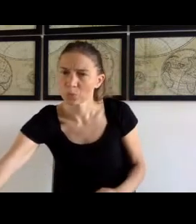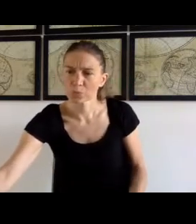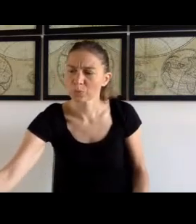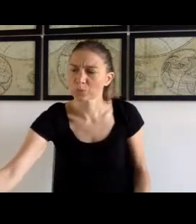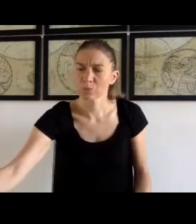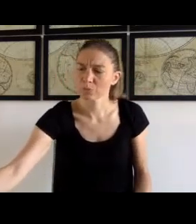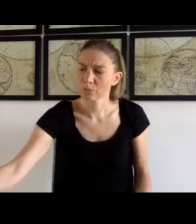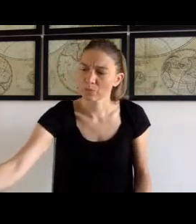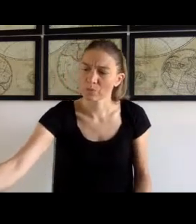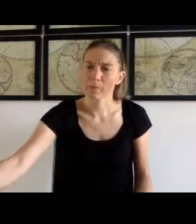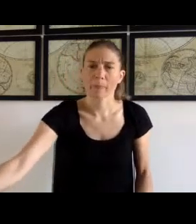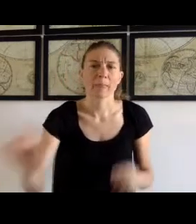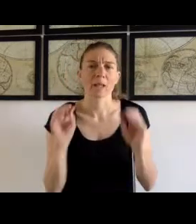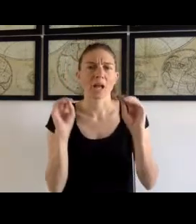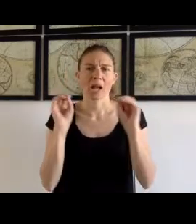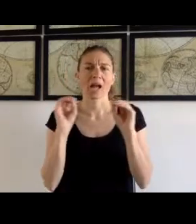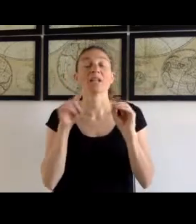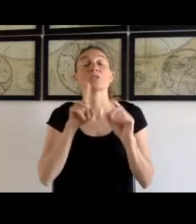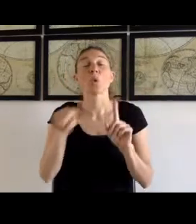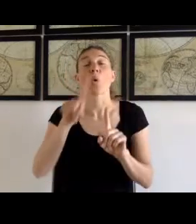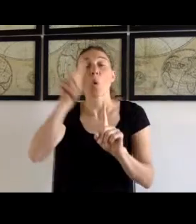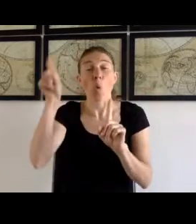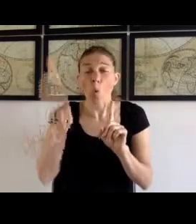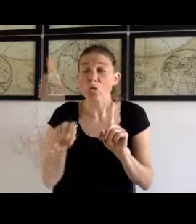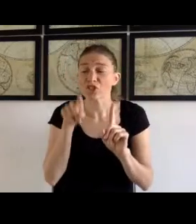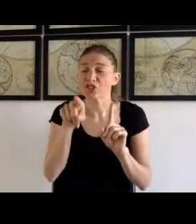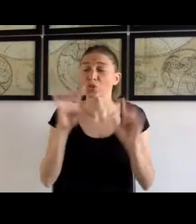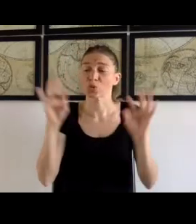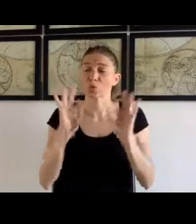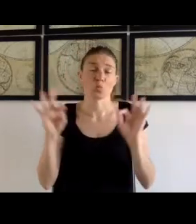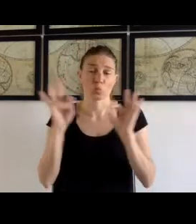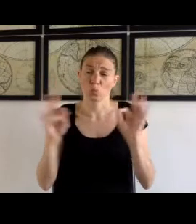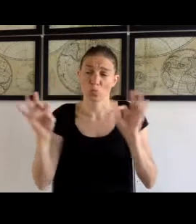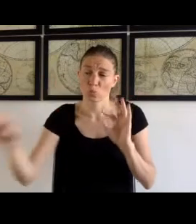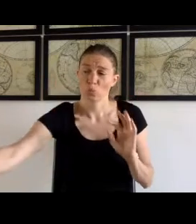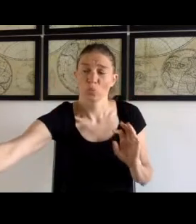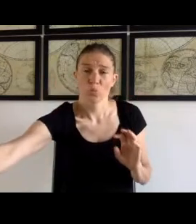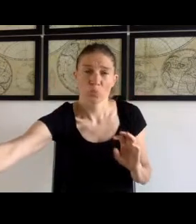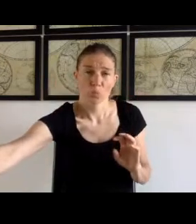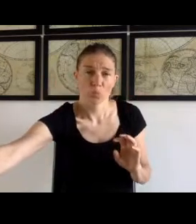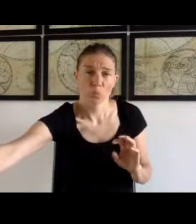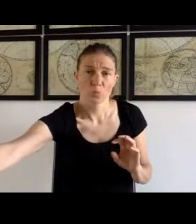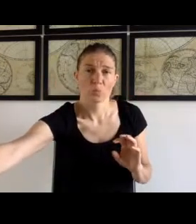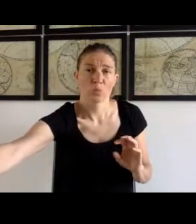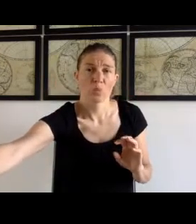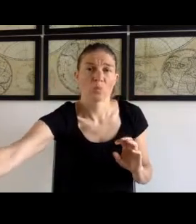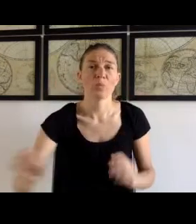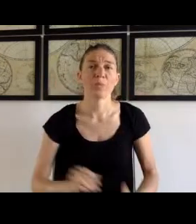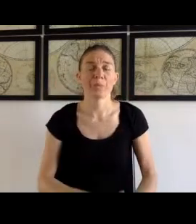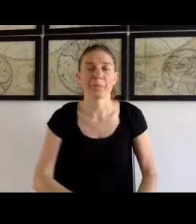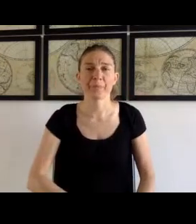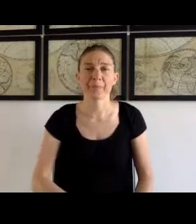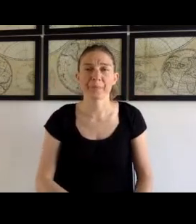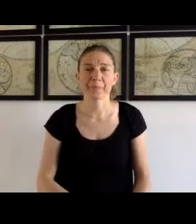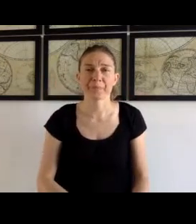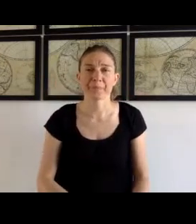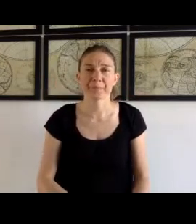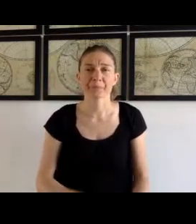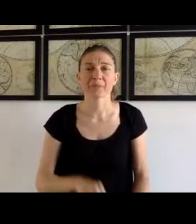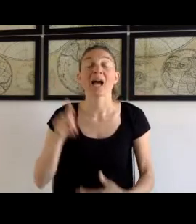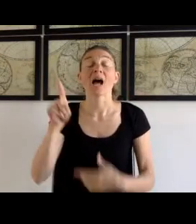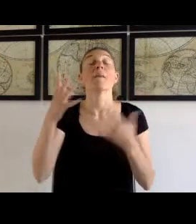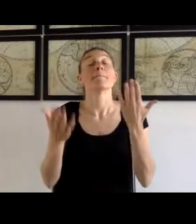to a questionnaire by those persons. For those who are really assertive enough, they could defend